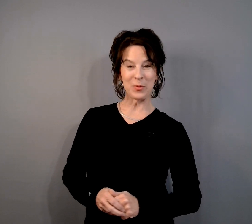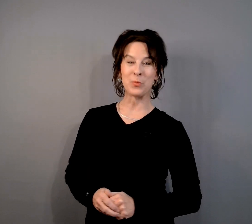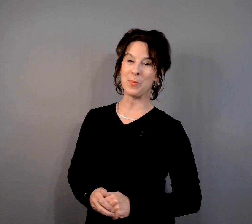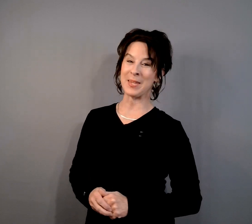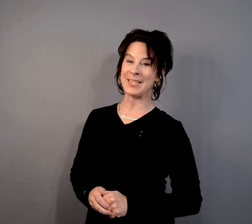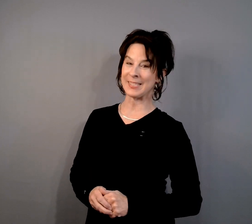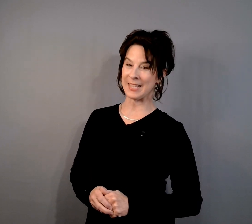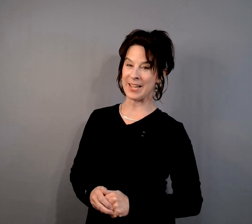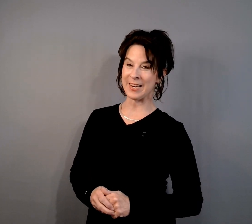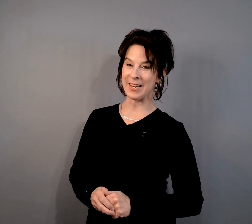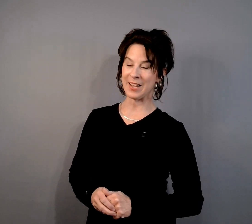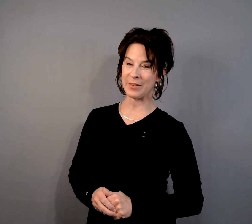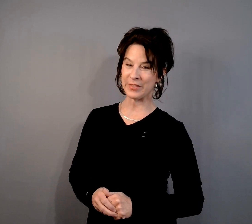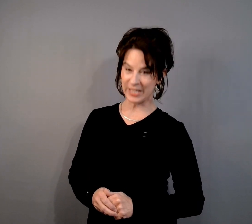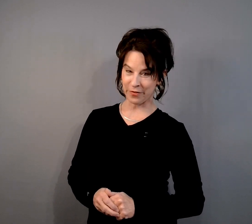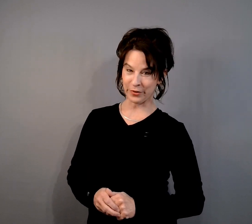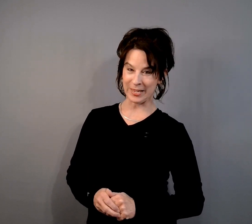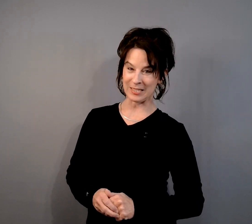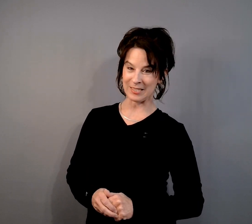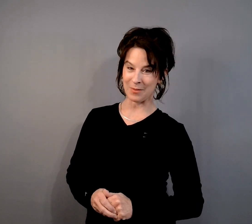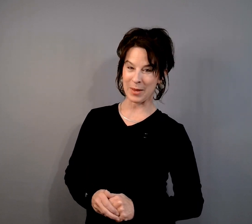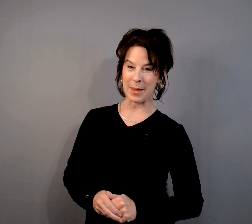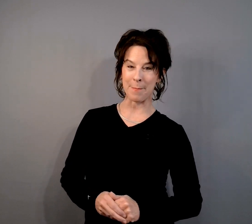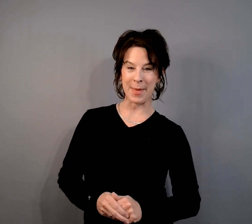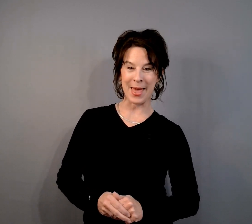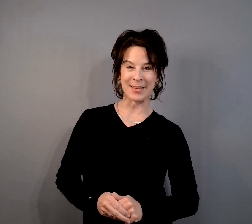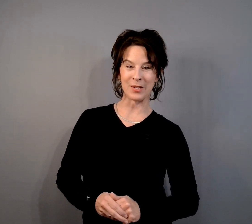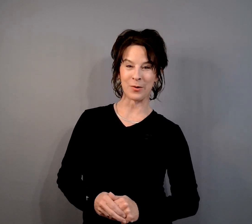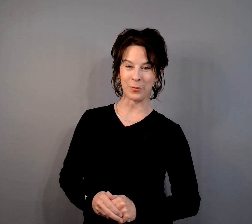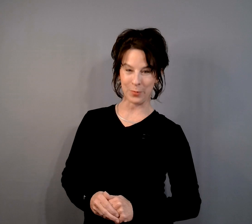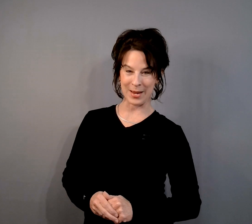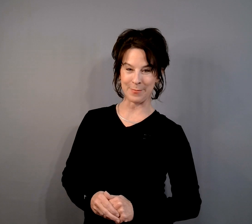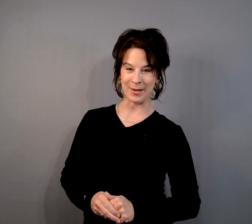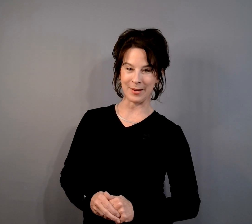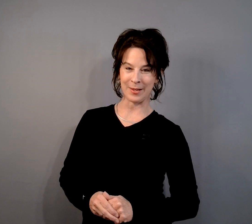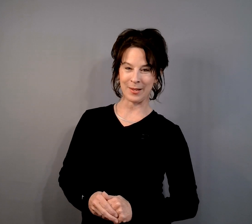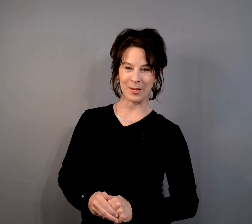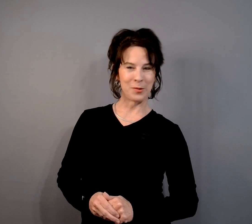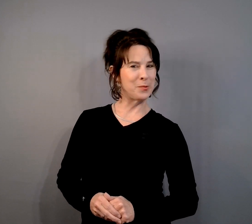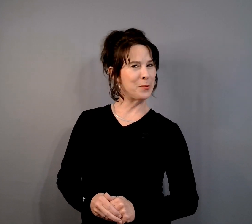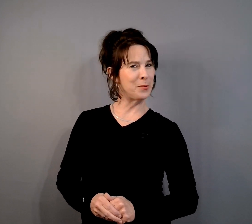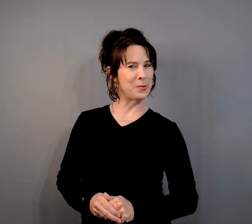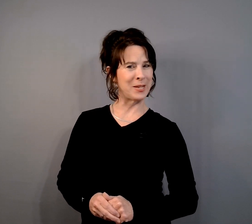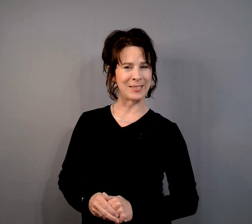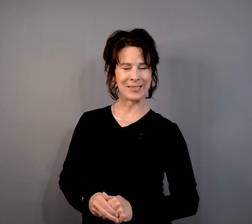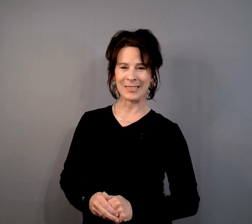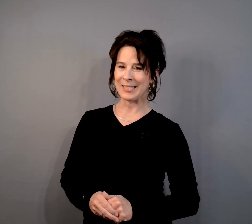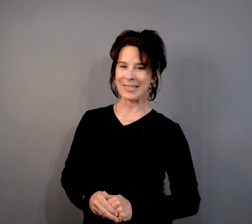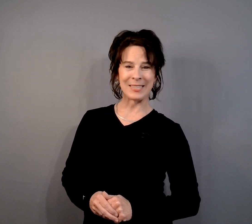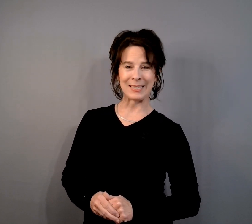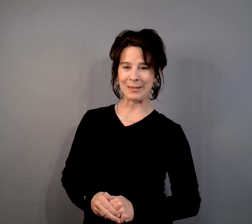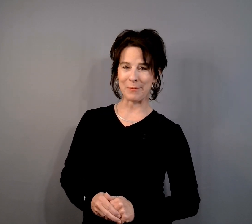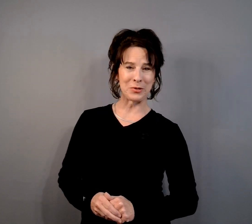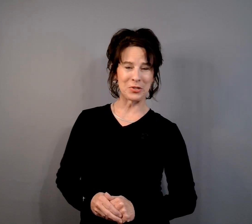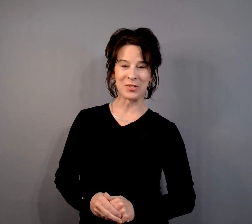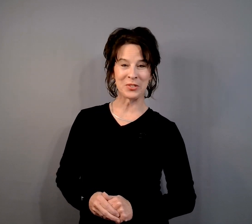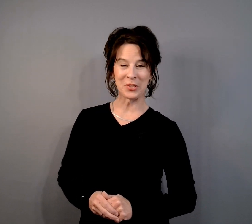will be Son of Suffering by Matt Redman. Ooh, it's an emotional